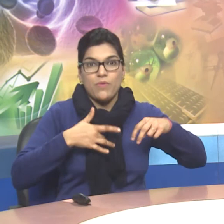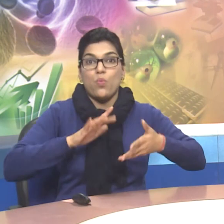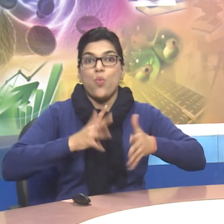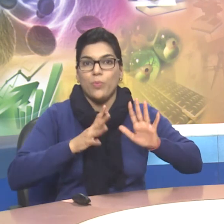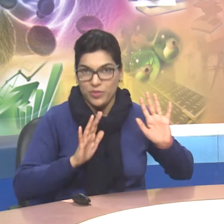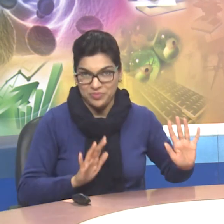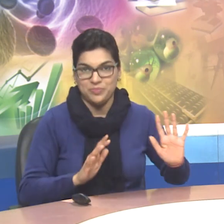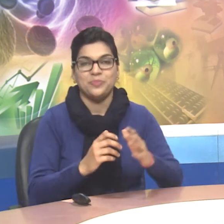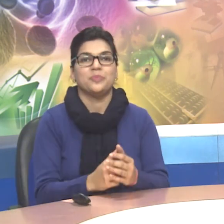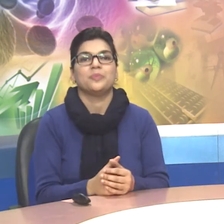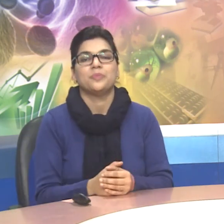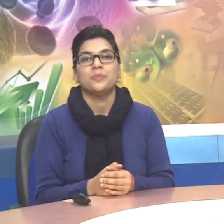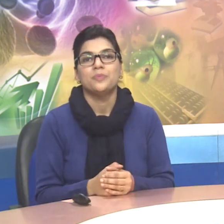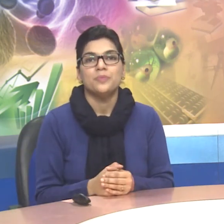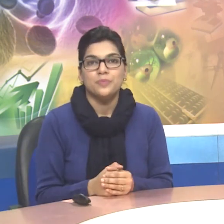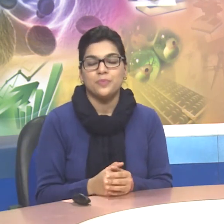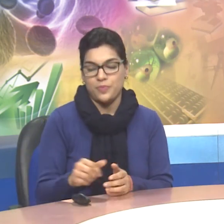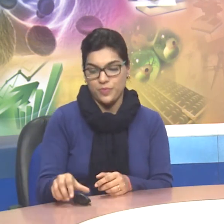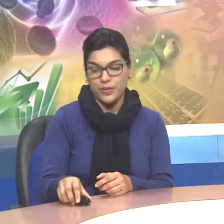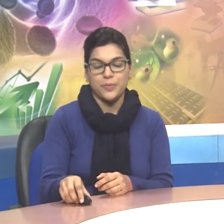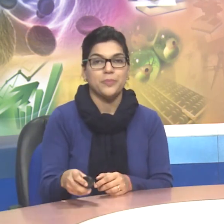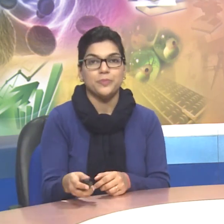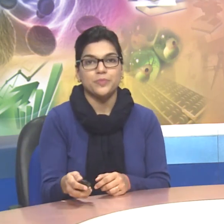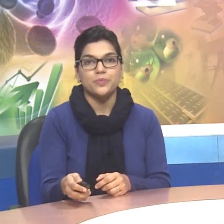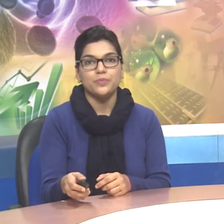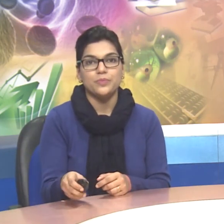Aradhana feels so sad.